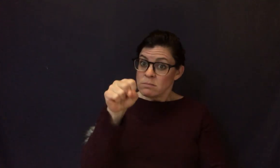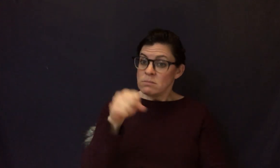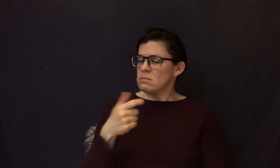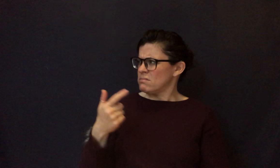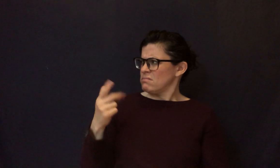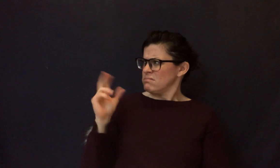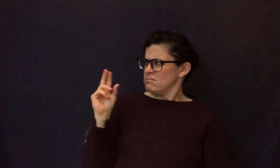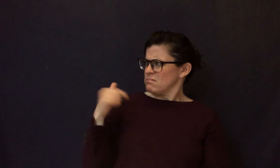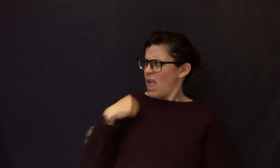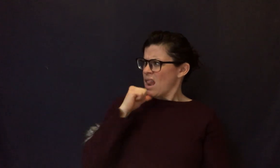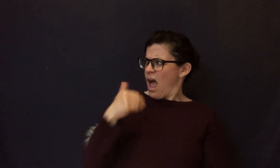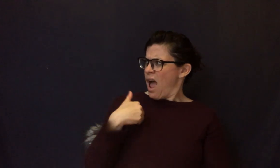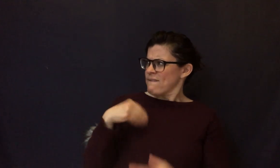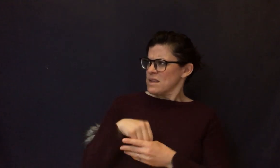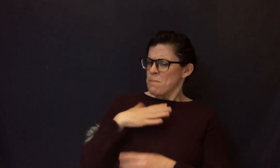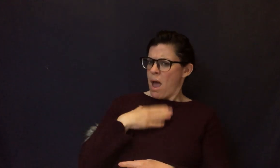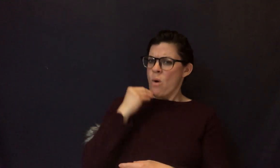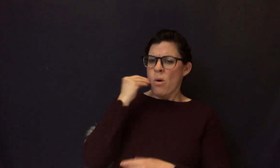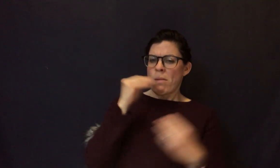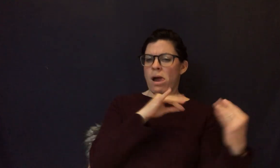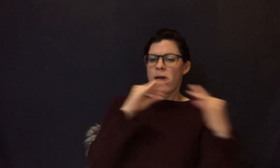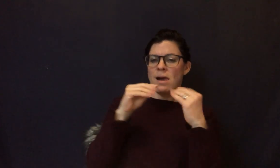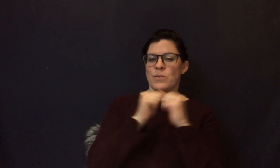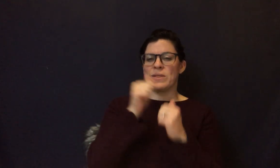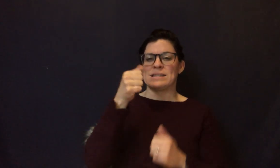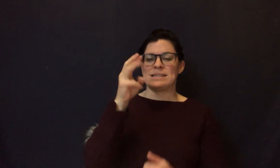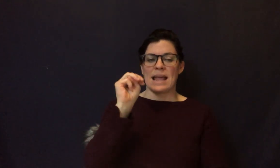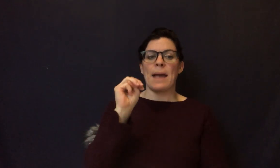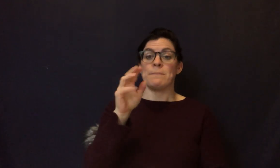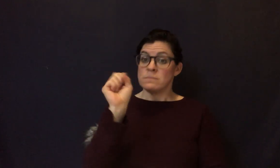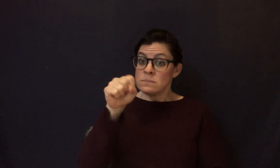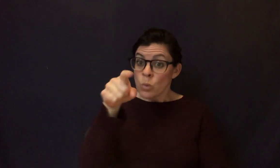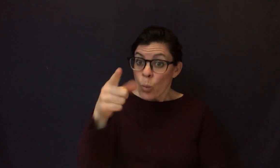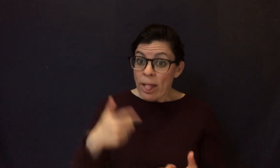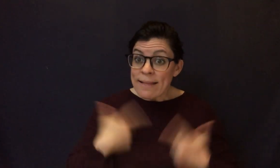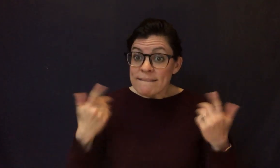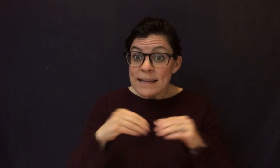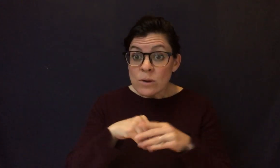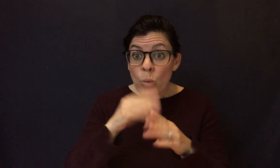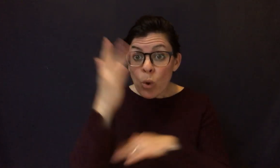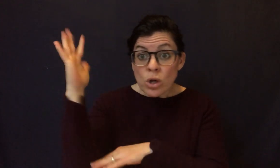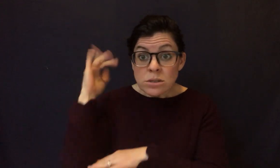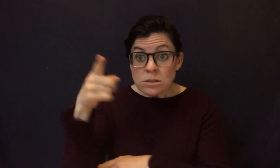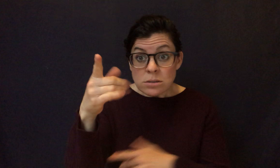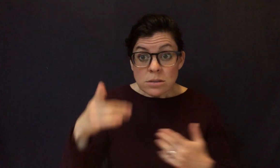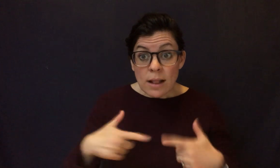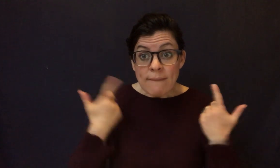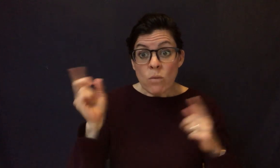Well, I never seen it. You never seen it. I think we do.